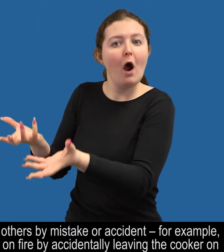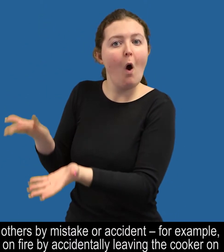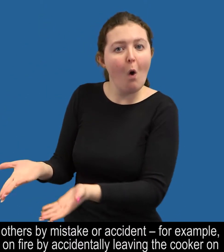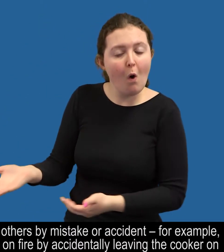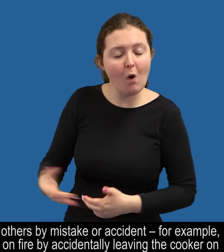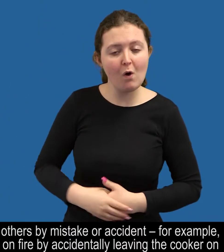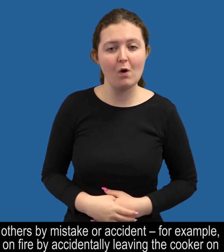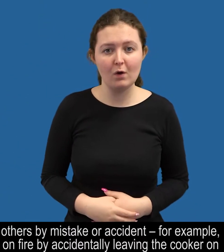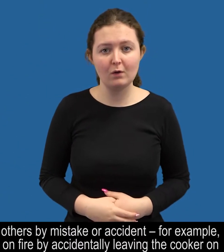on.